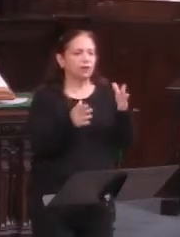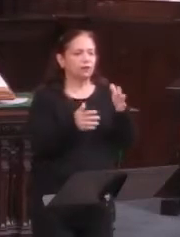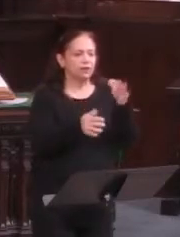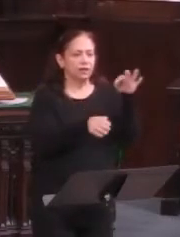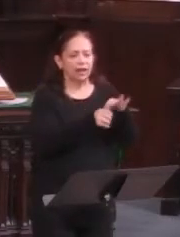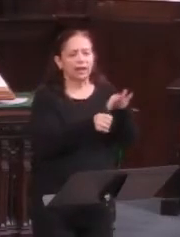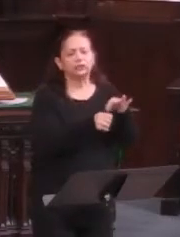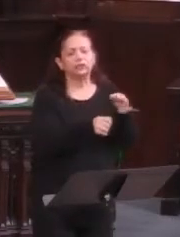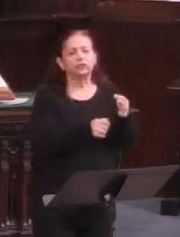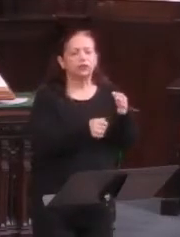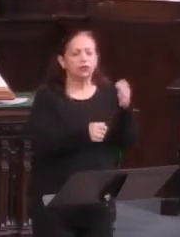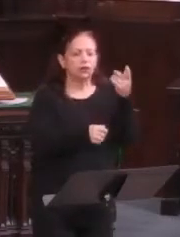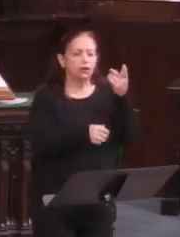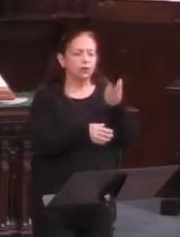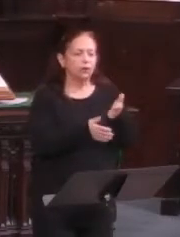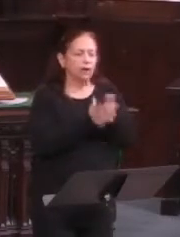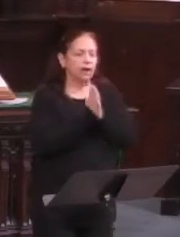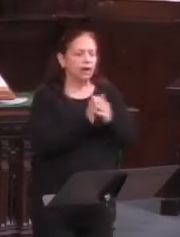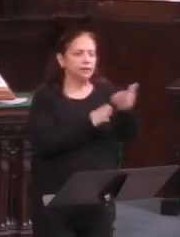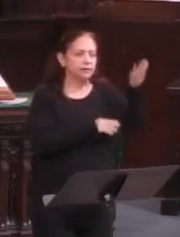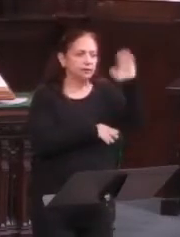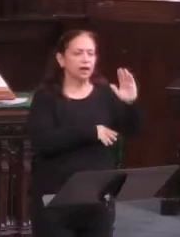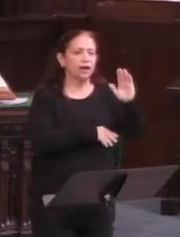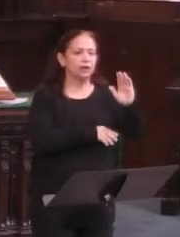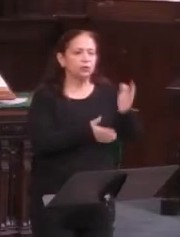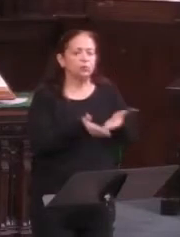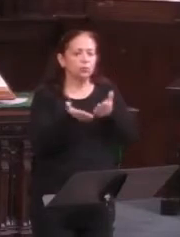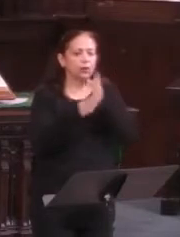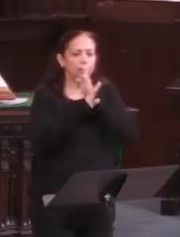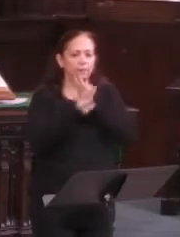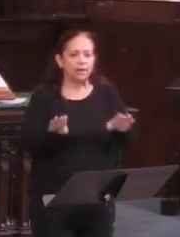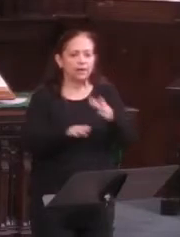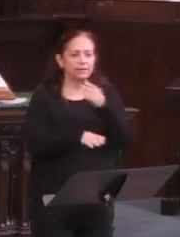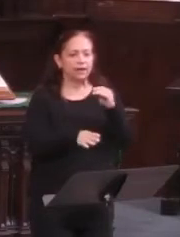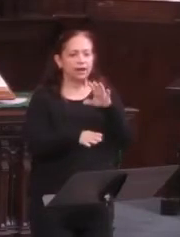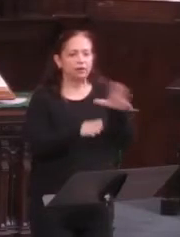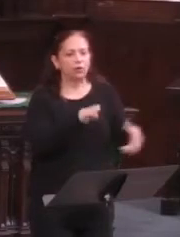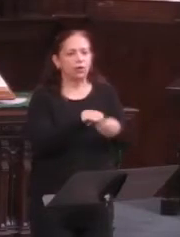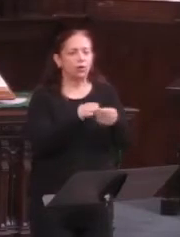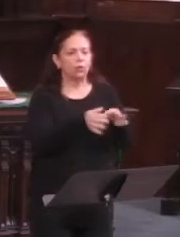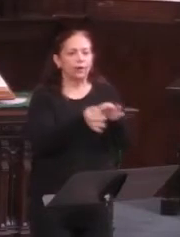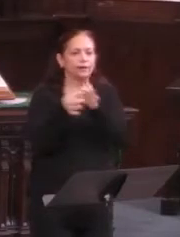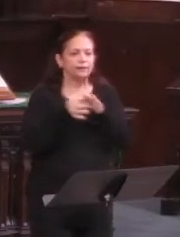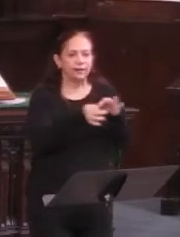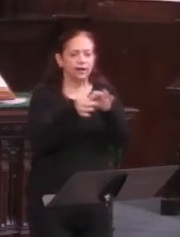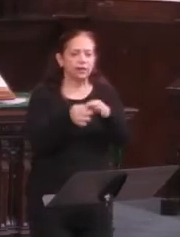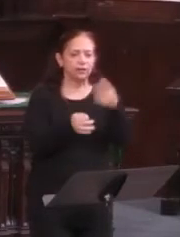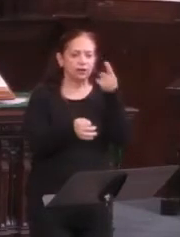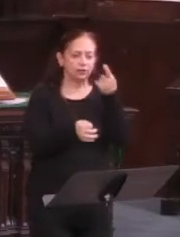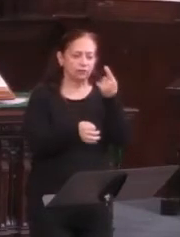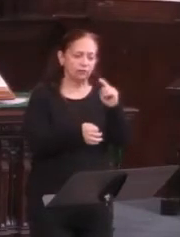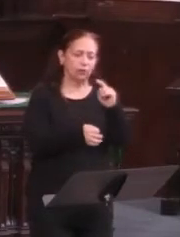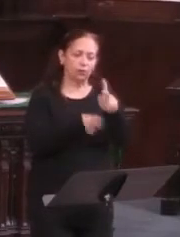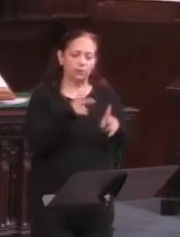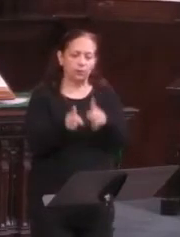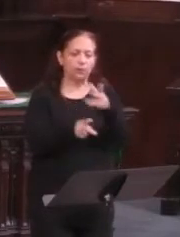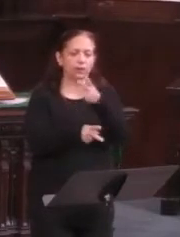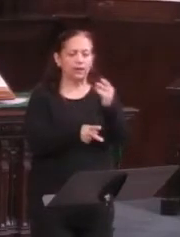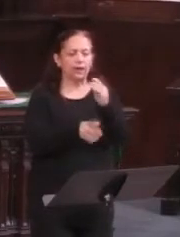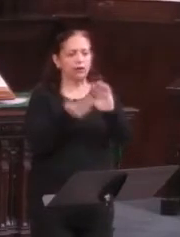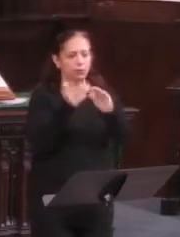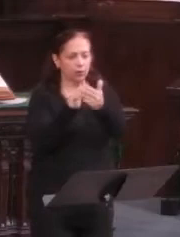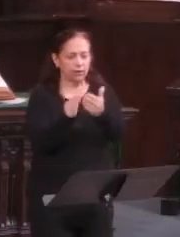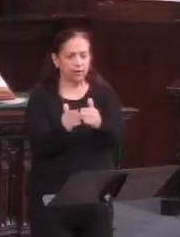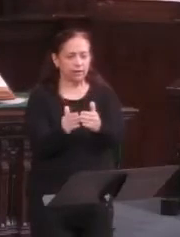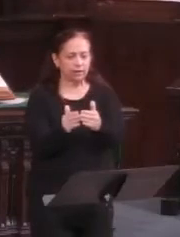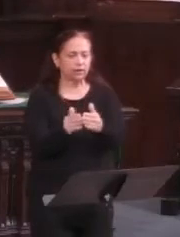and reconciliation to broken relationships and communities. We pray prayers of blessing